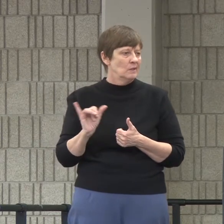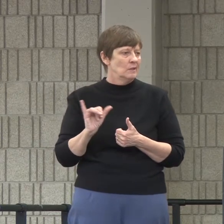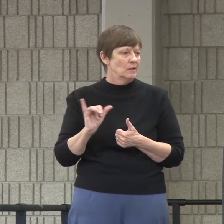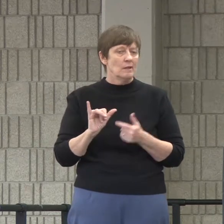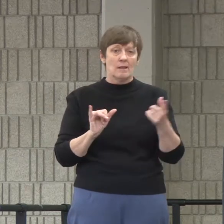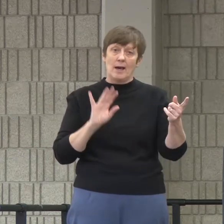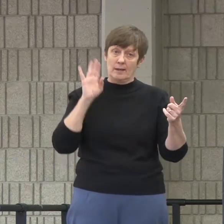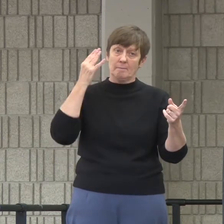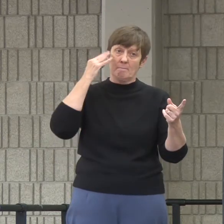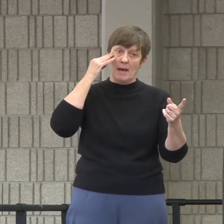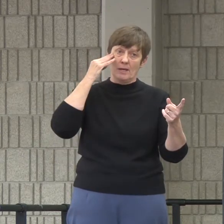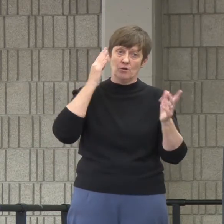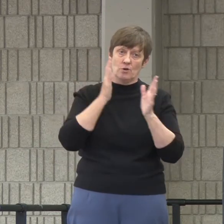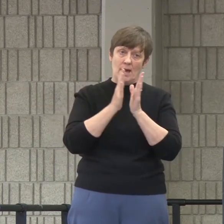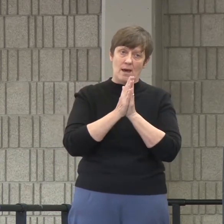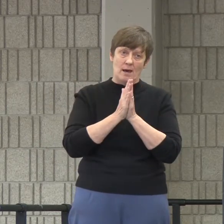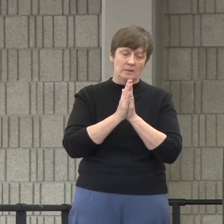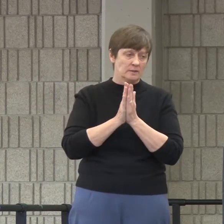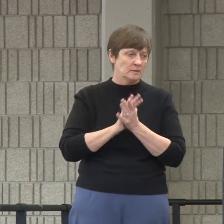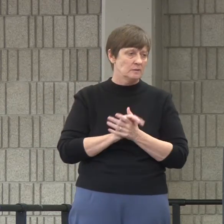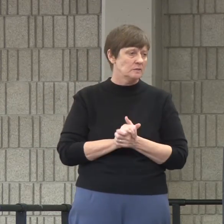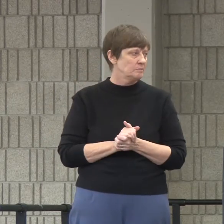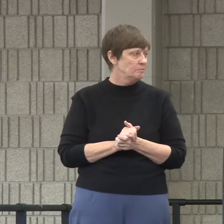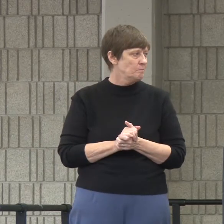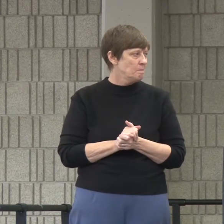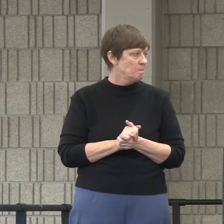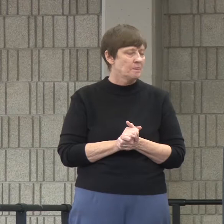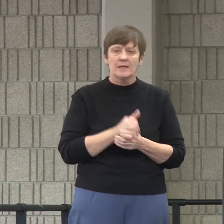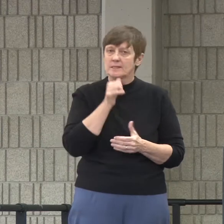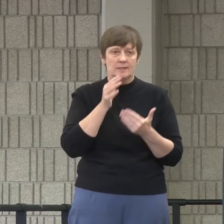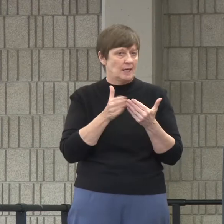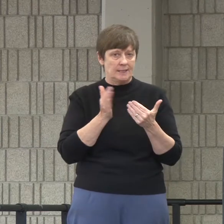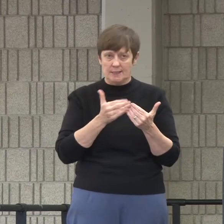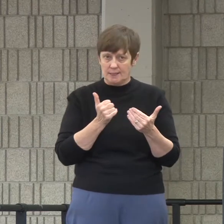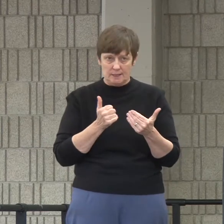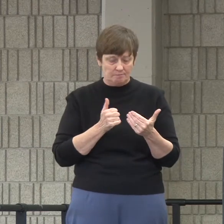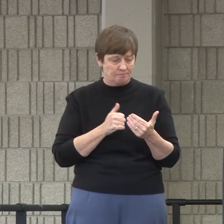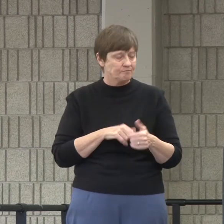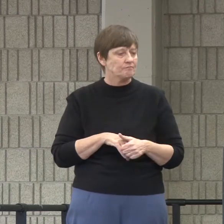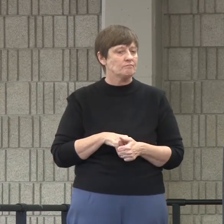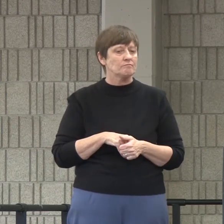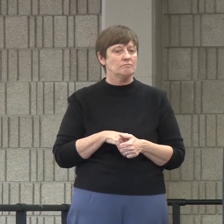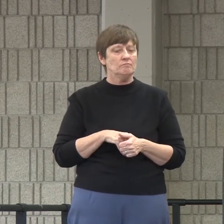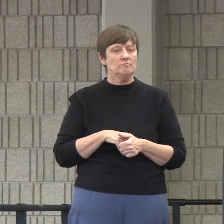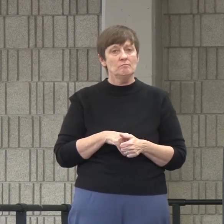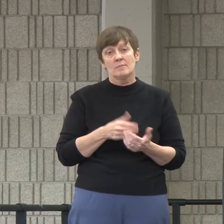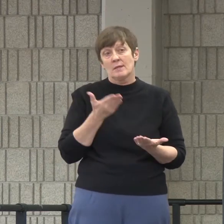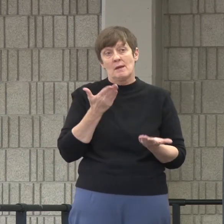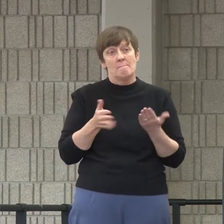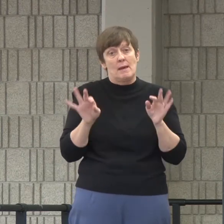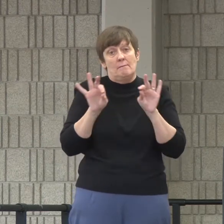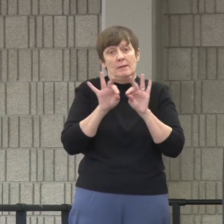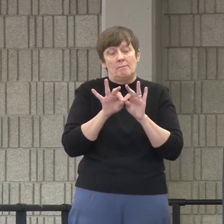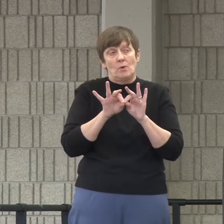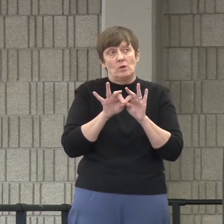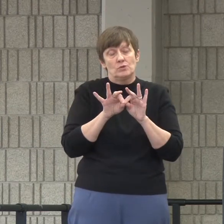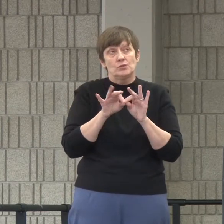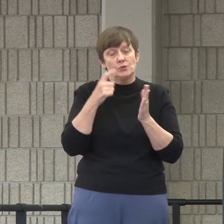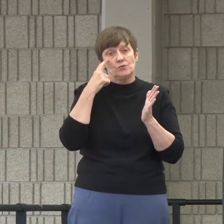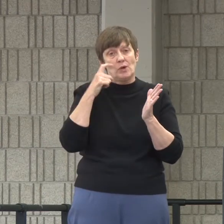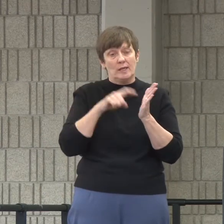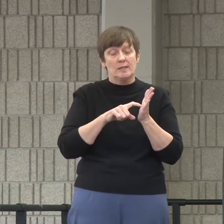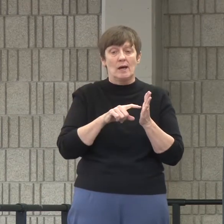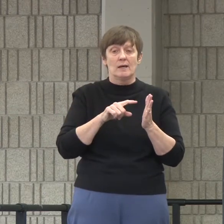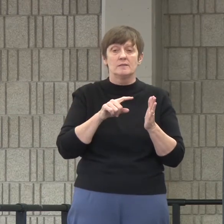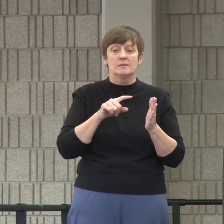the mayor asked us. It's not an easy one. And perhaps it's important to recognize that King